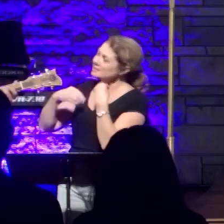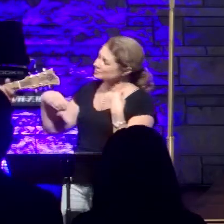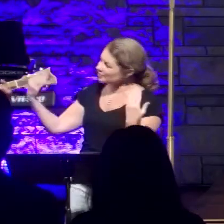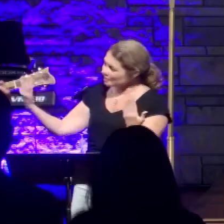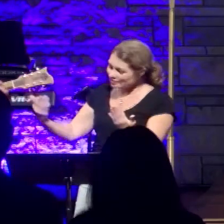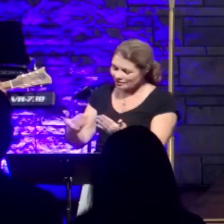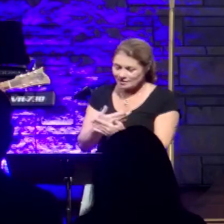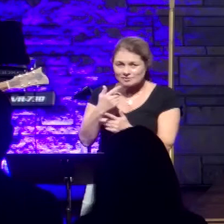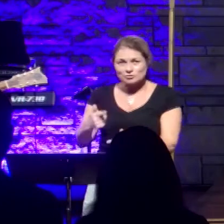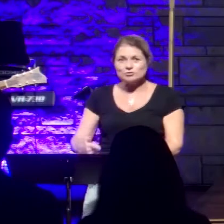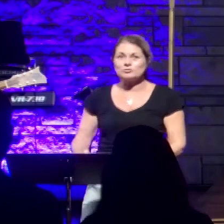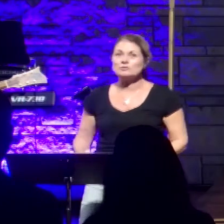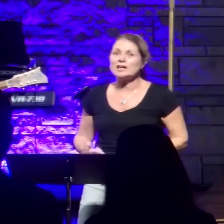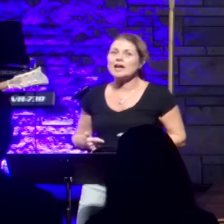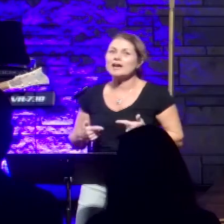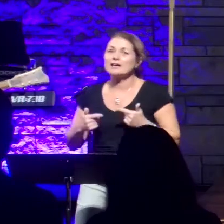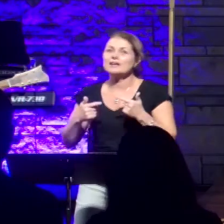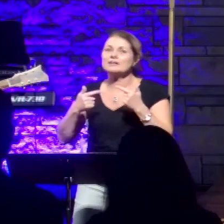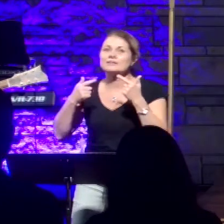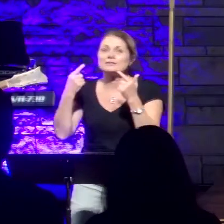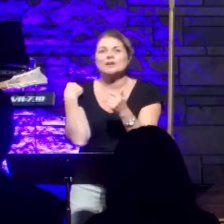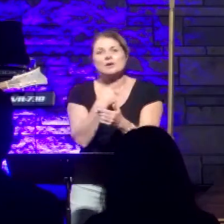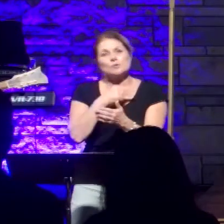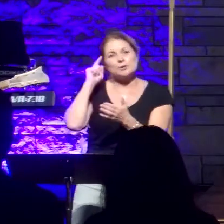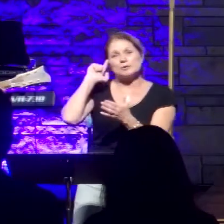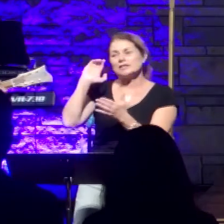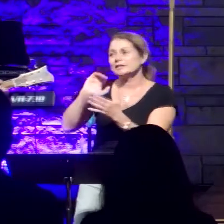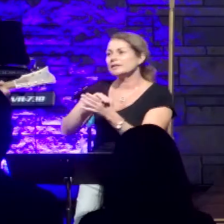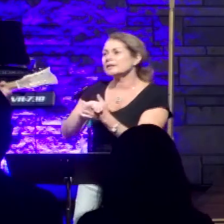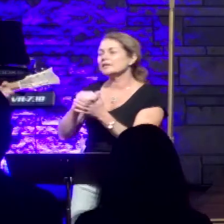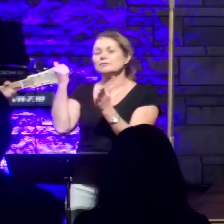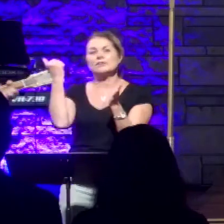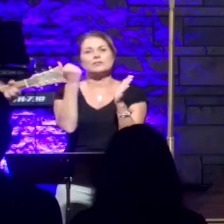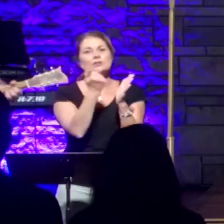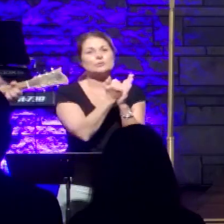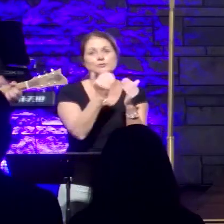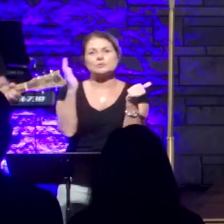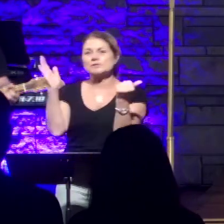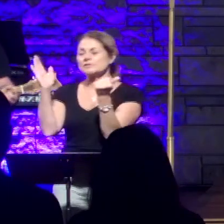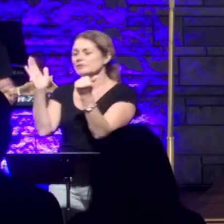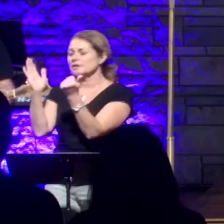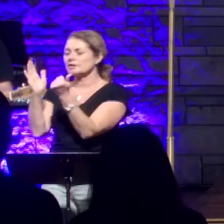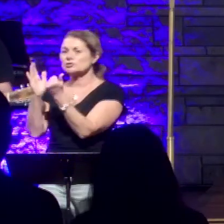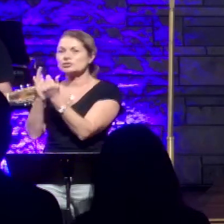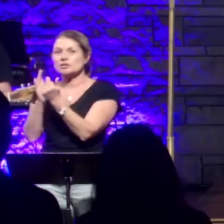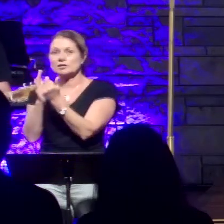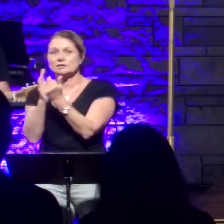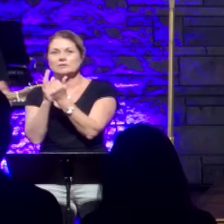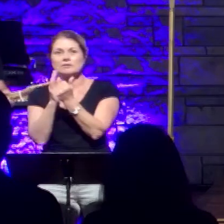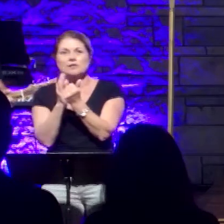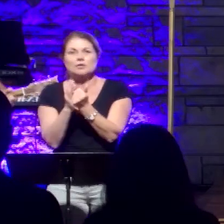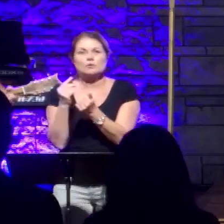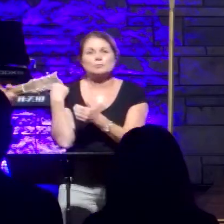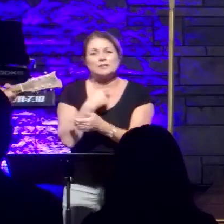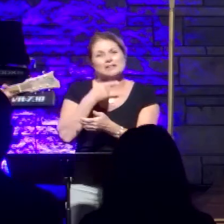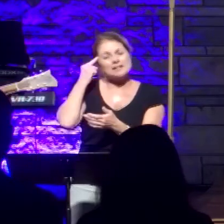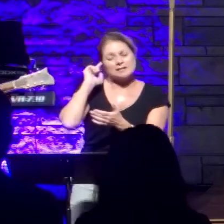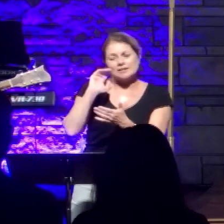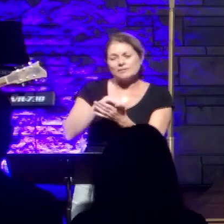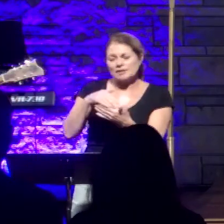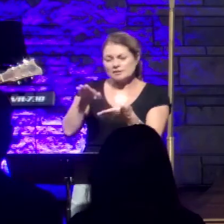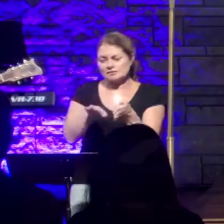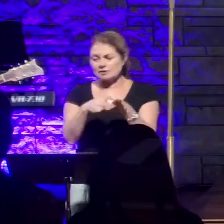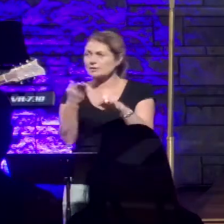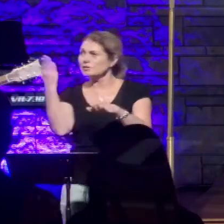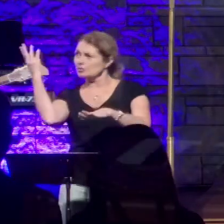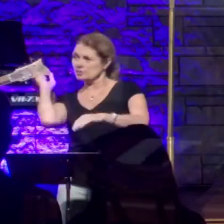he's given us new life. We believe in the crucifixion. We